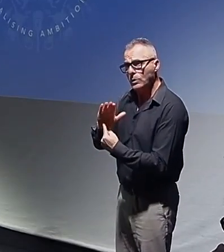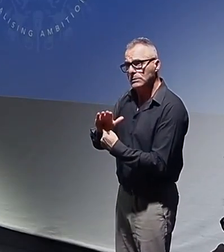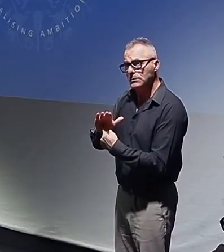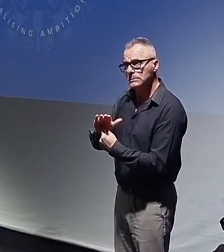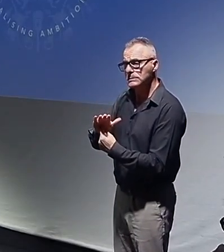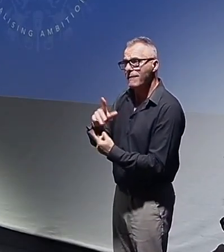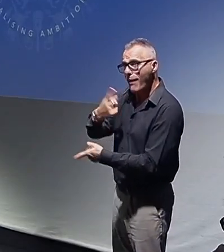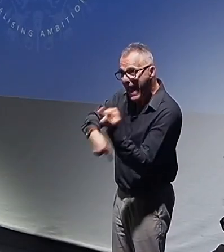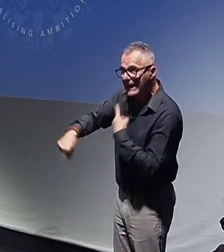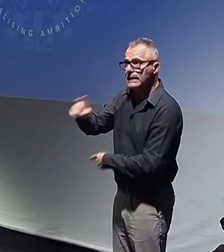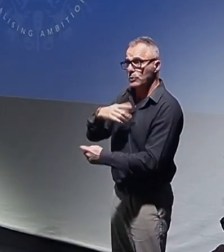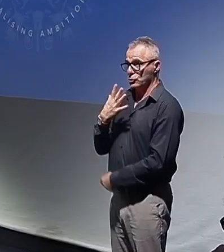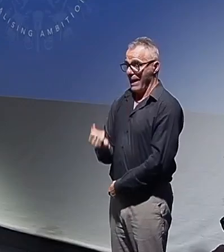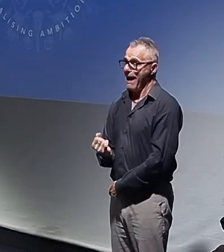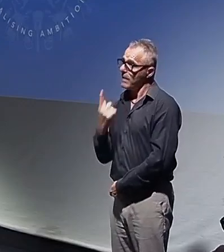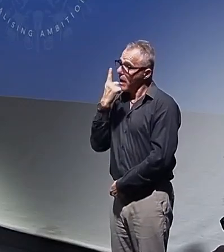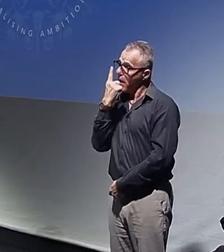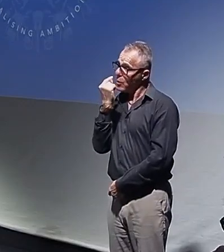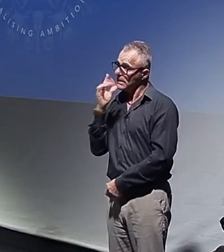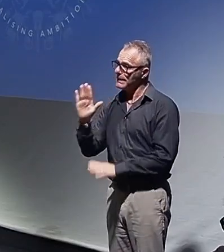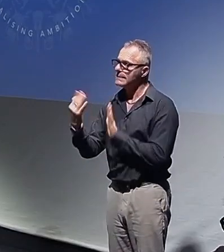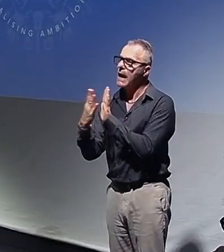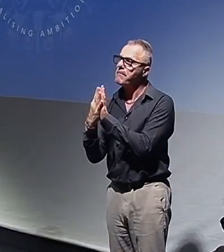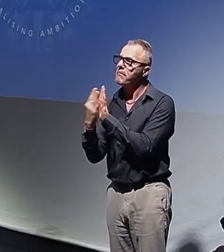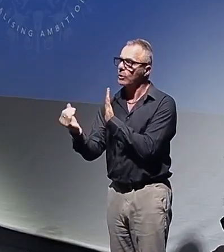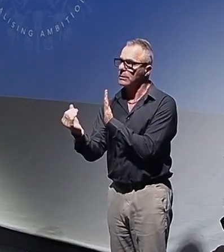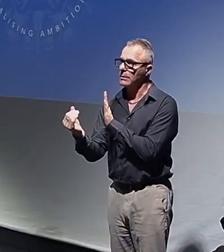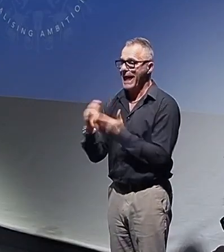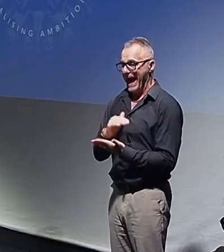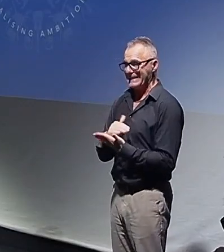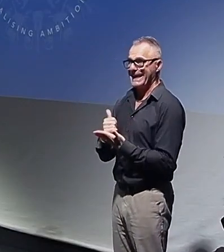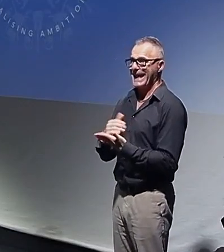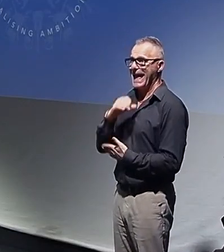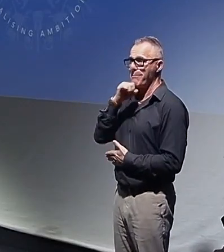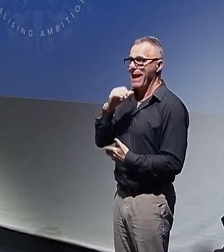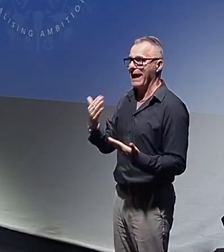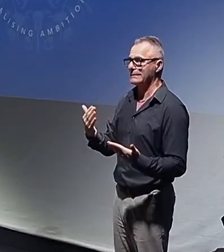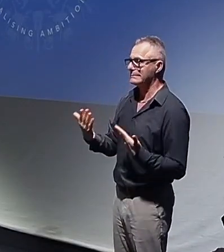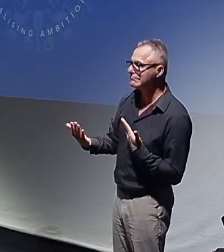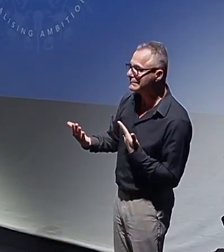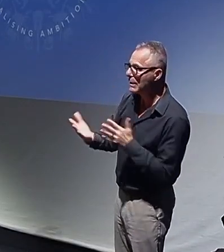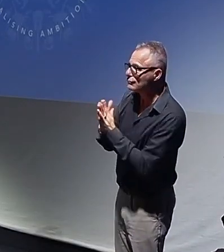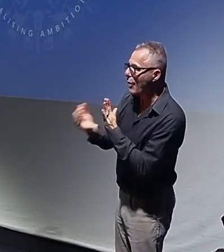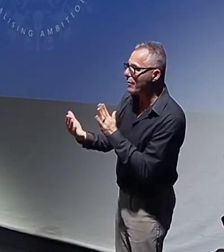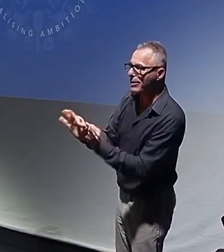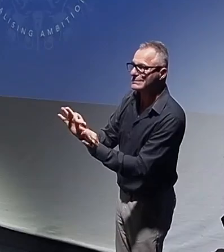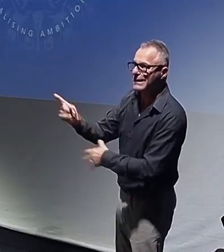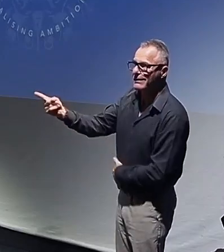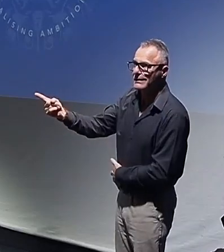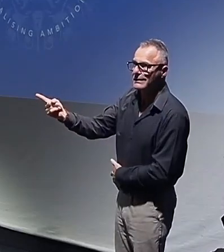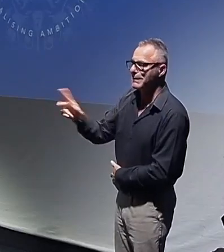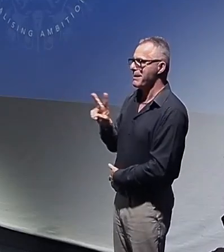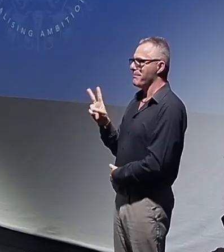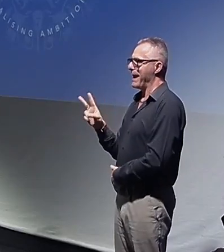have a possibility model. And I think as a gay man, there wasn't possibility models for my parents